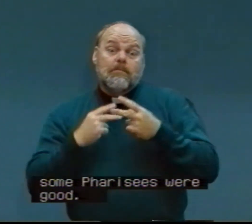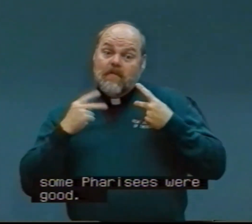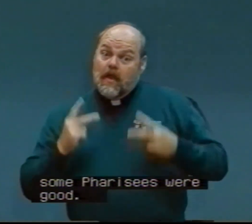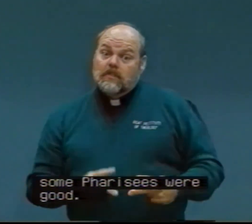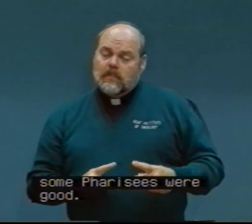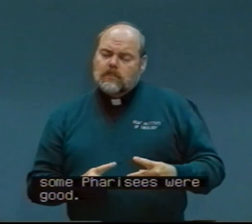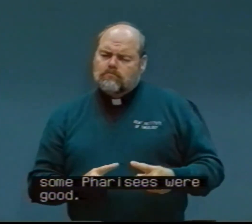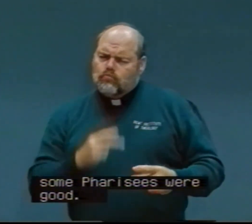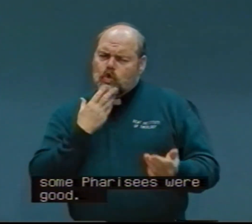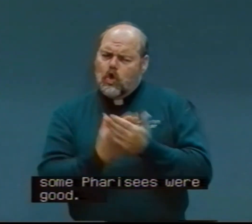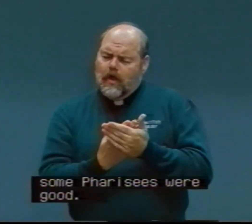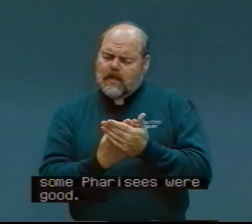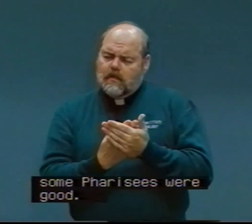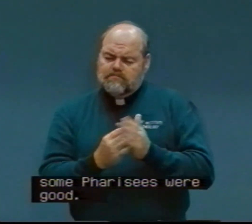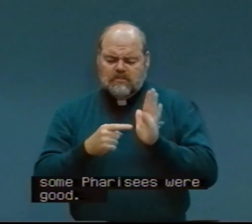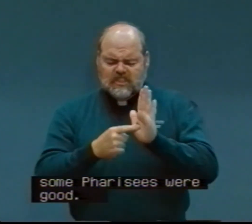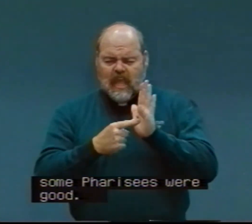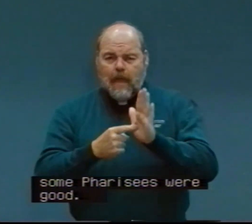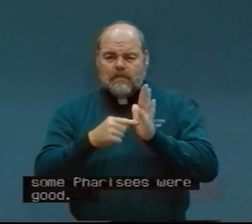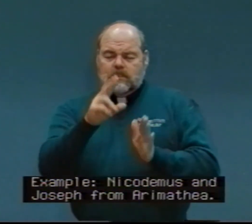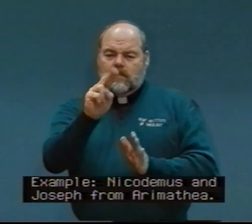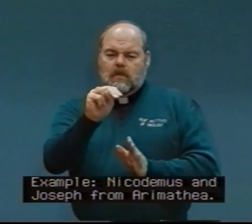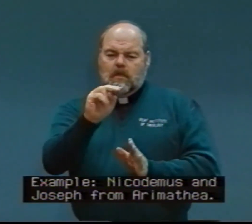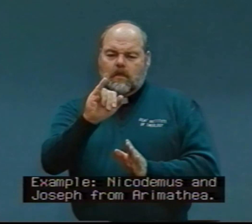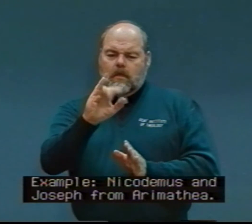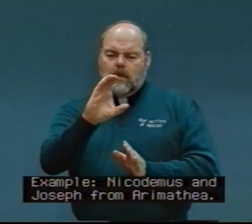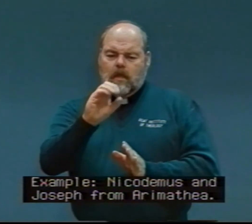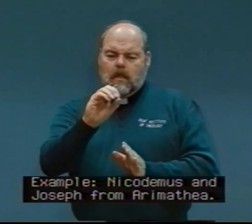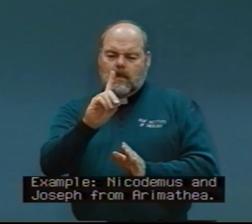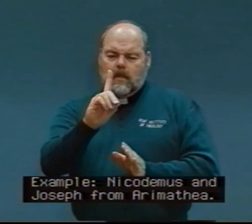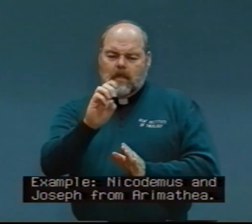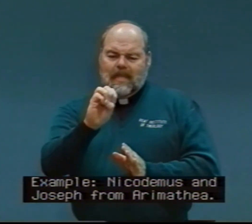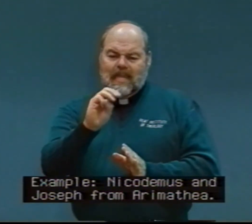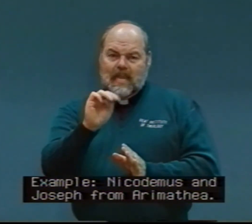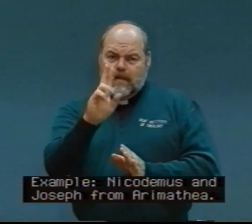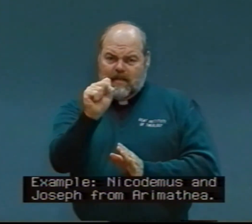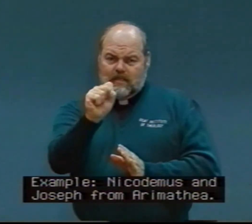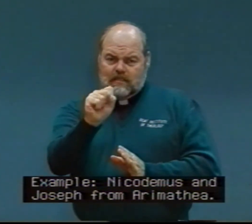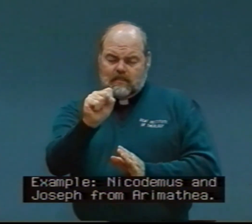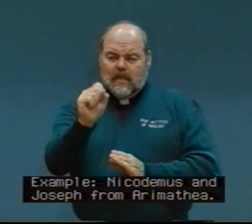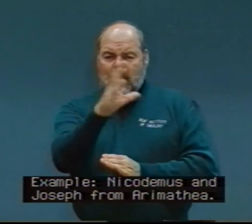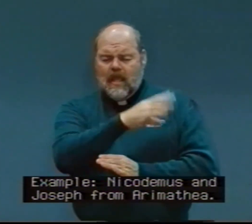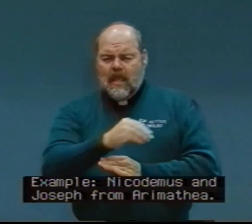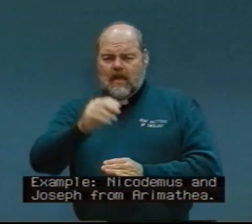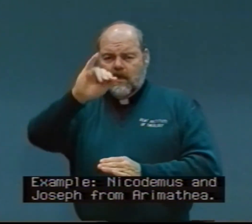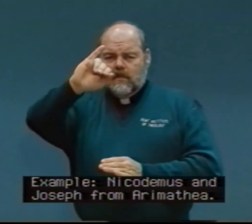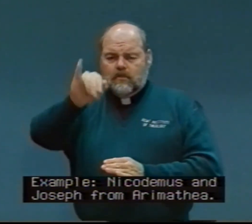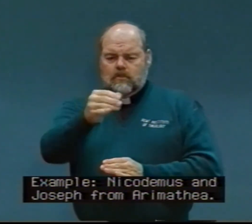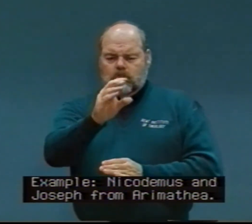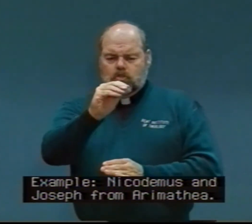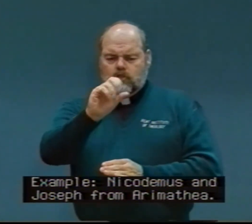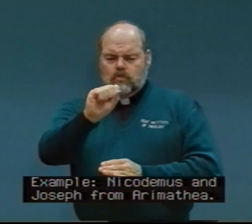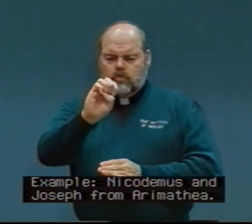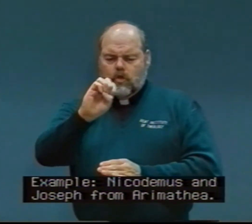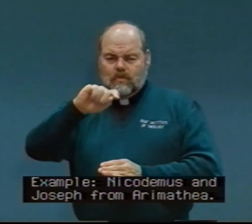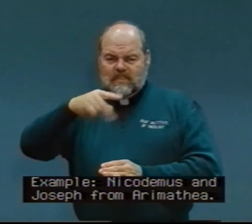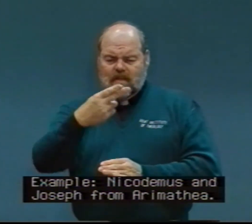hypocrites. Some Pharisees were good. Example, Nicodemus and Joseph from